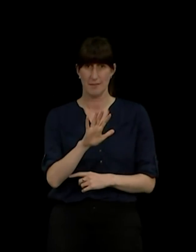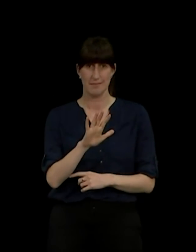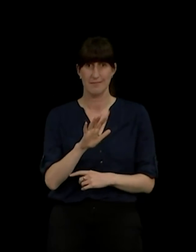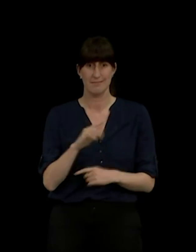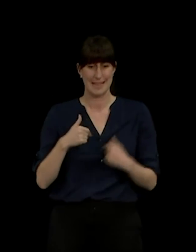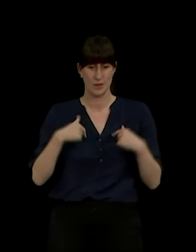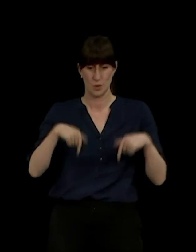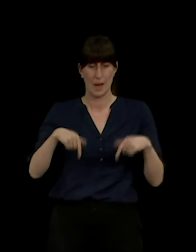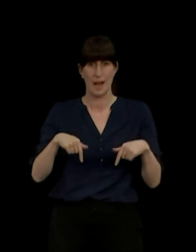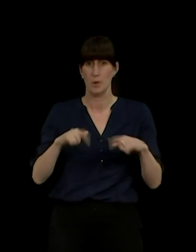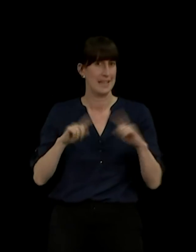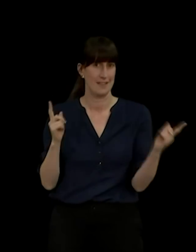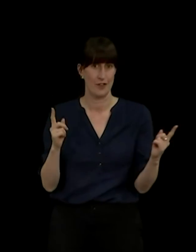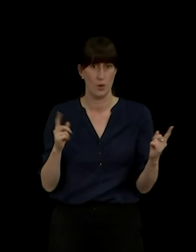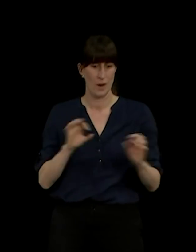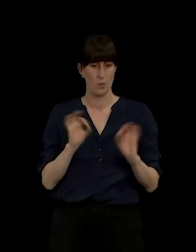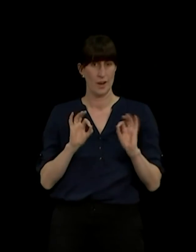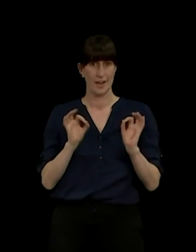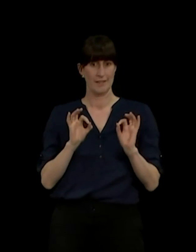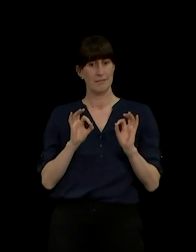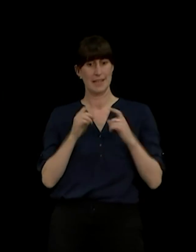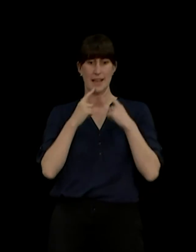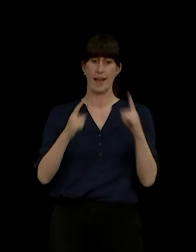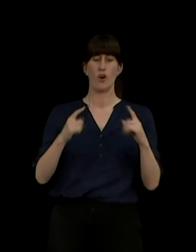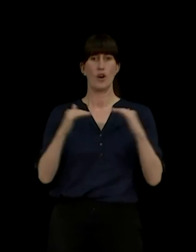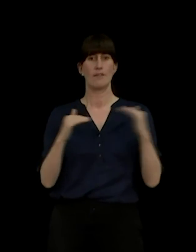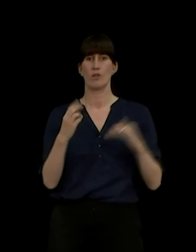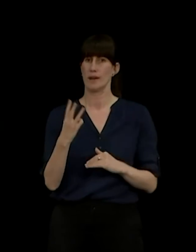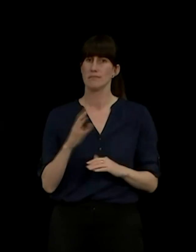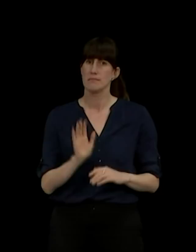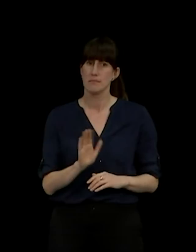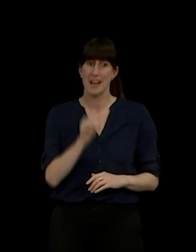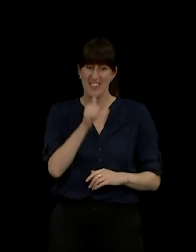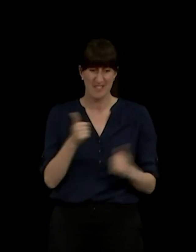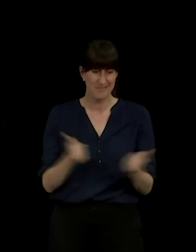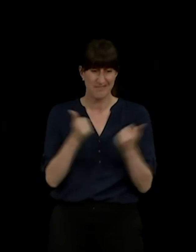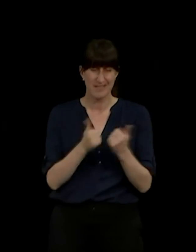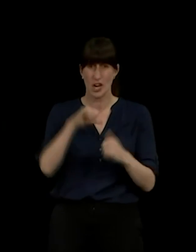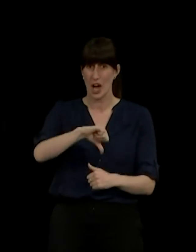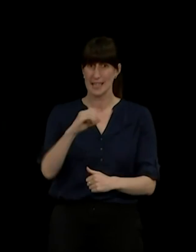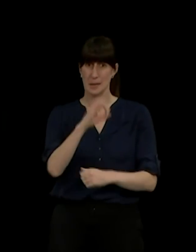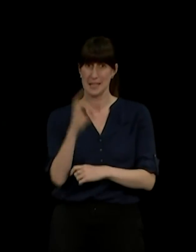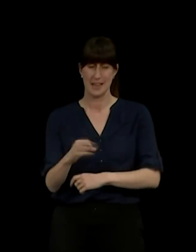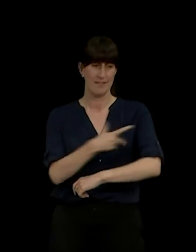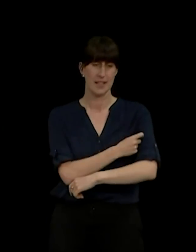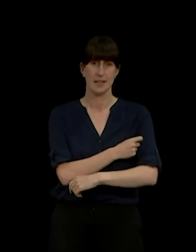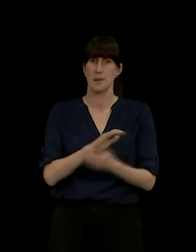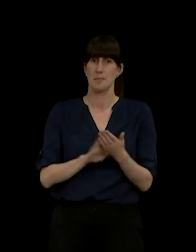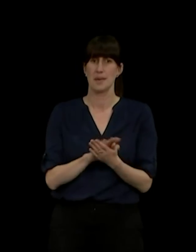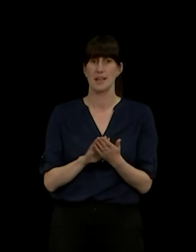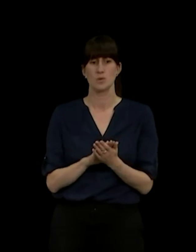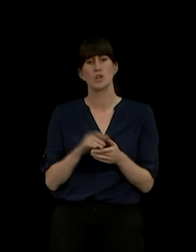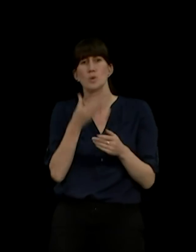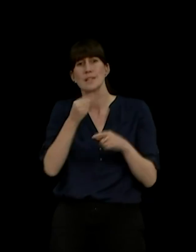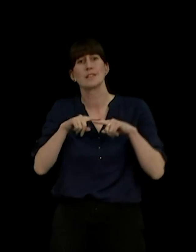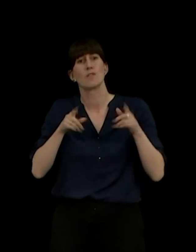3 restrictions. Instead, we would be able to rely on other tools like contact tracing and much lower level public